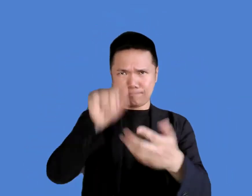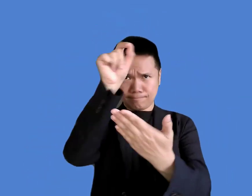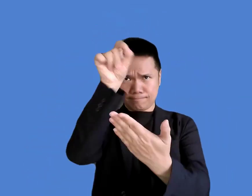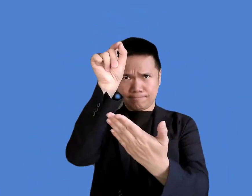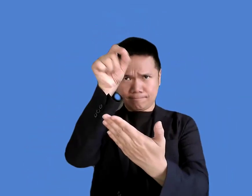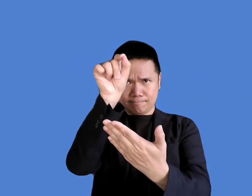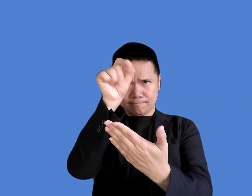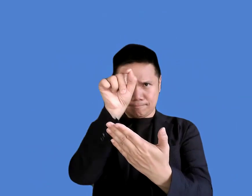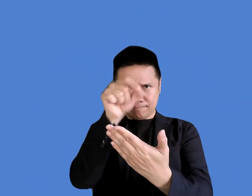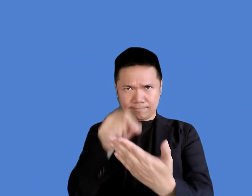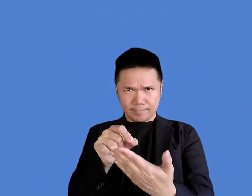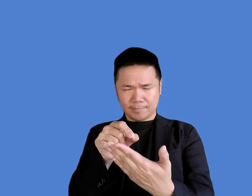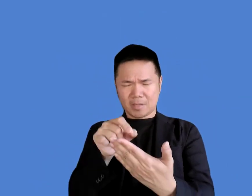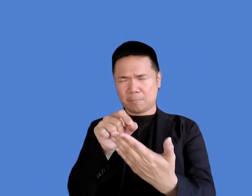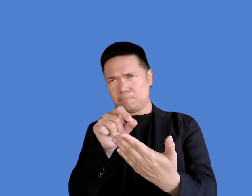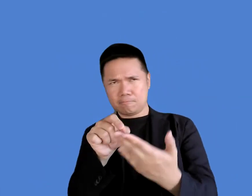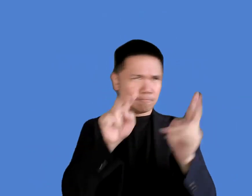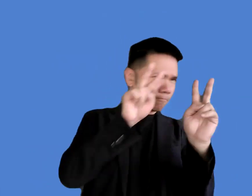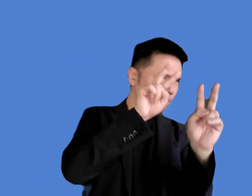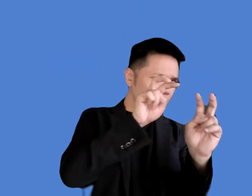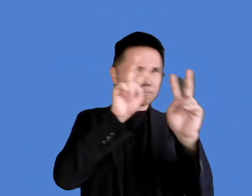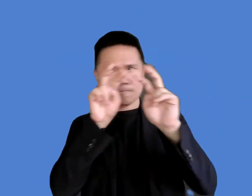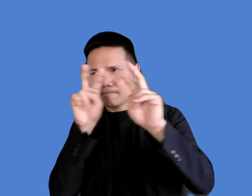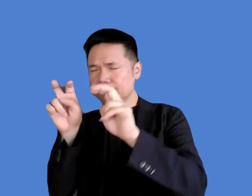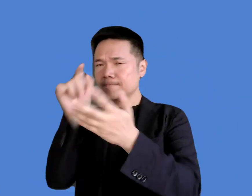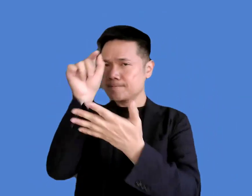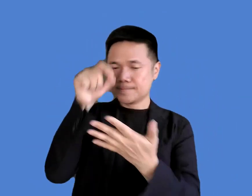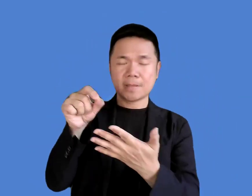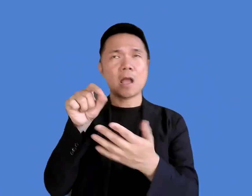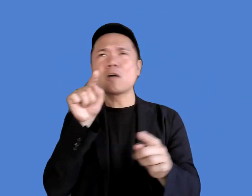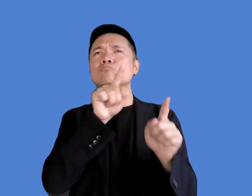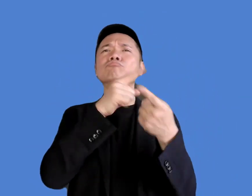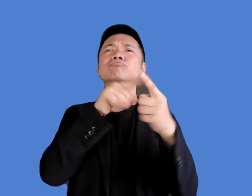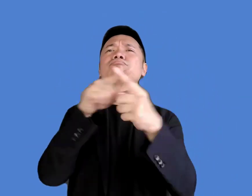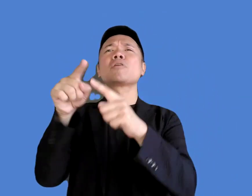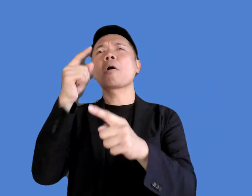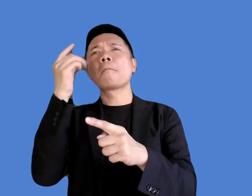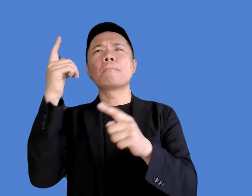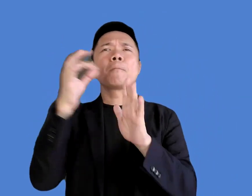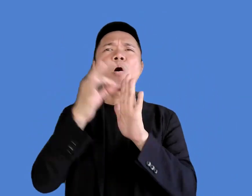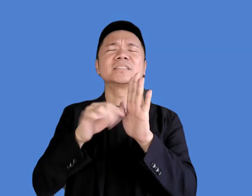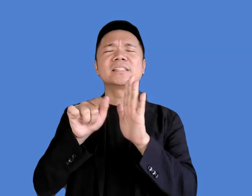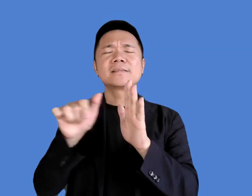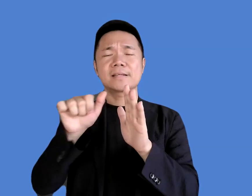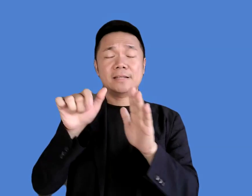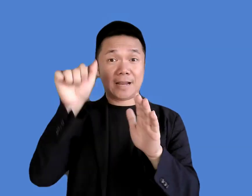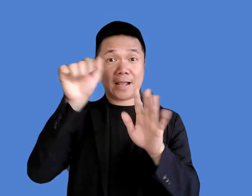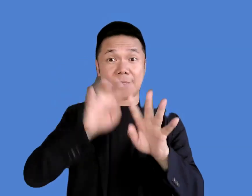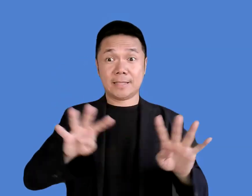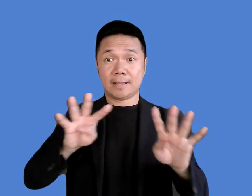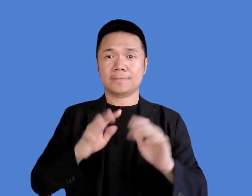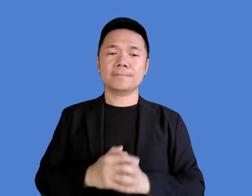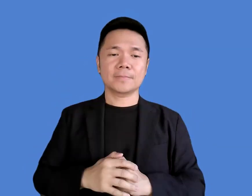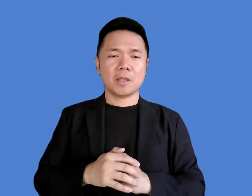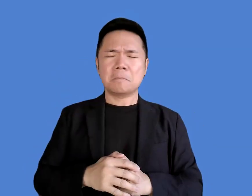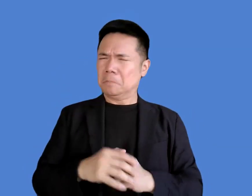our landscaping of different policies applying to the private sector in ASEAN. And we found this same